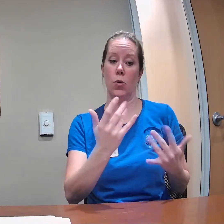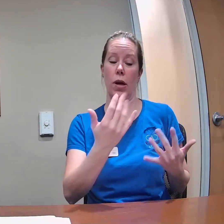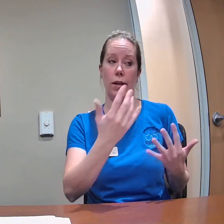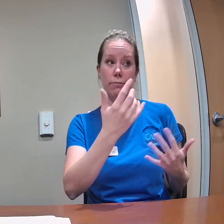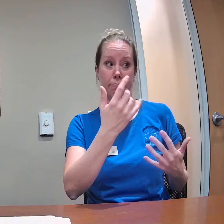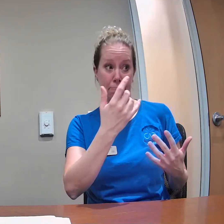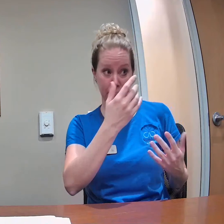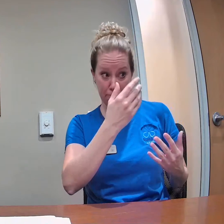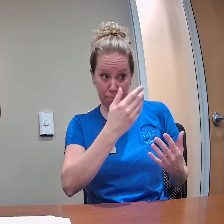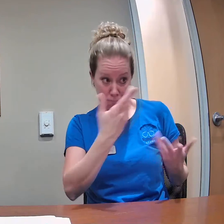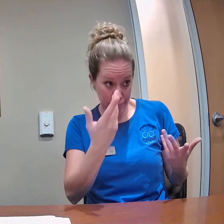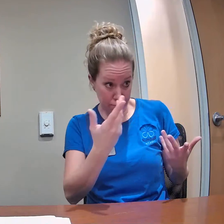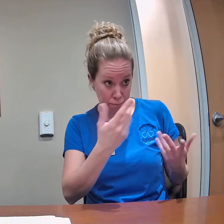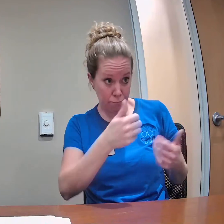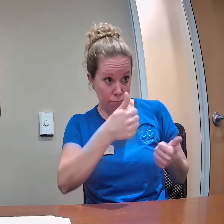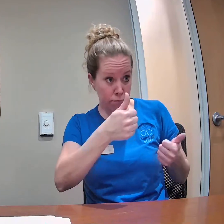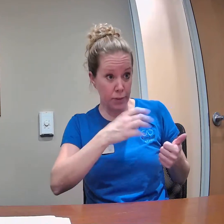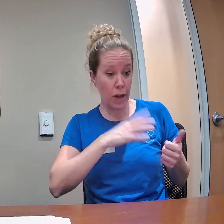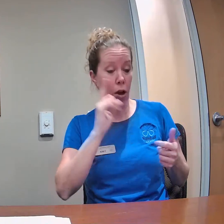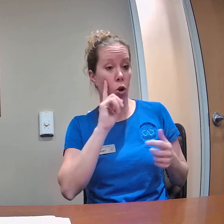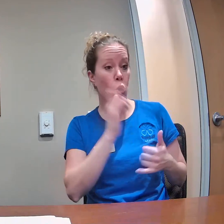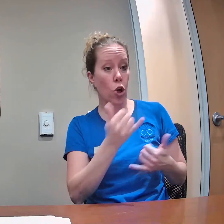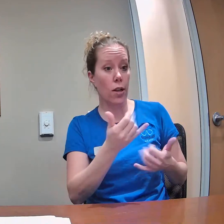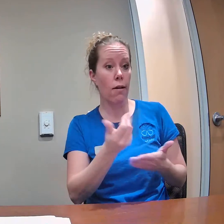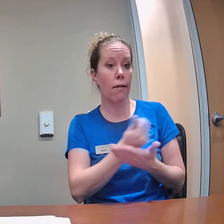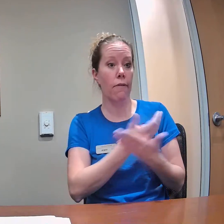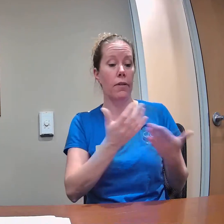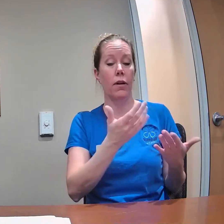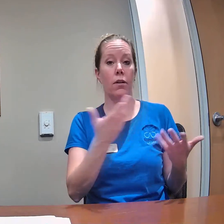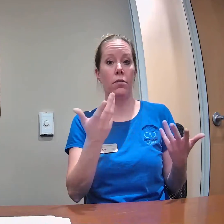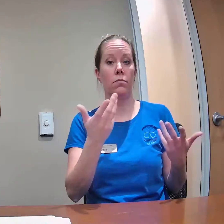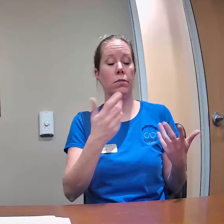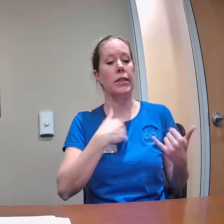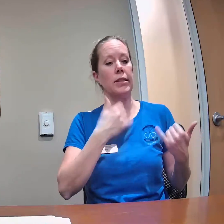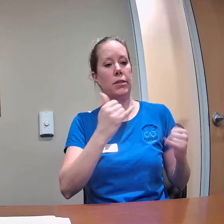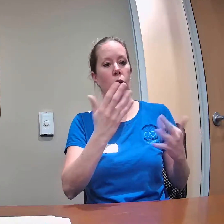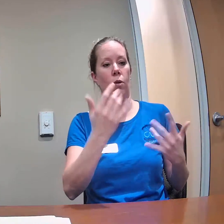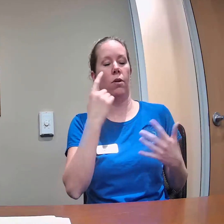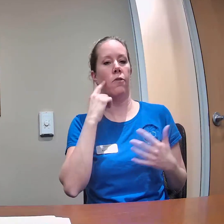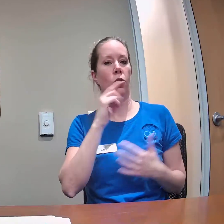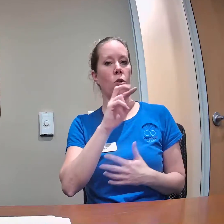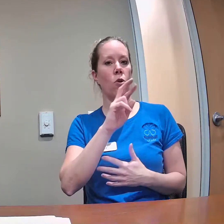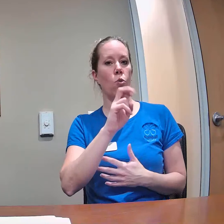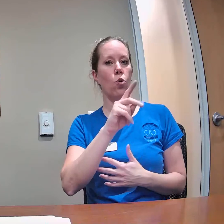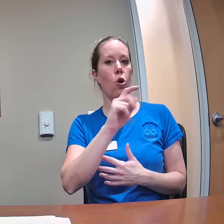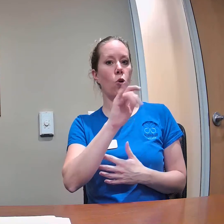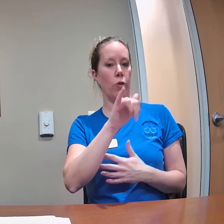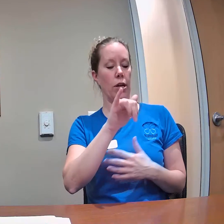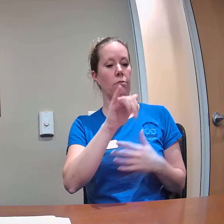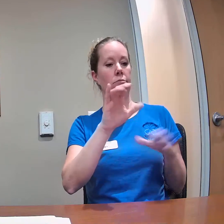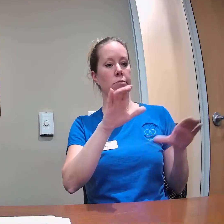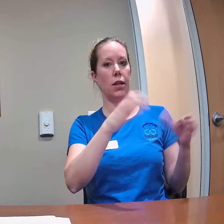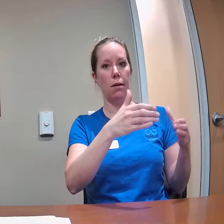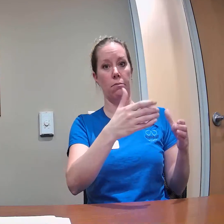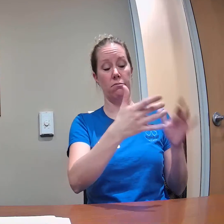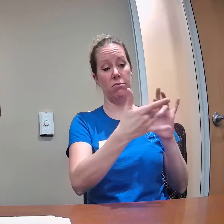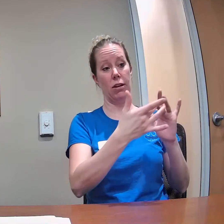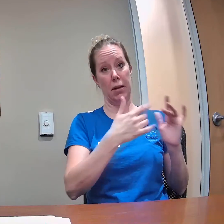Rotary Club as to what that shelter is going to look like, and hopefully that they'll get on it soon, because I know the weather's getting cold.